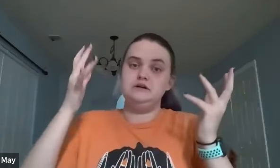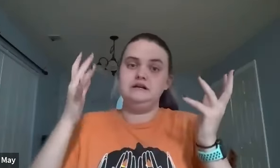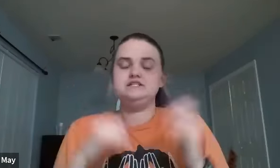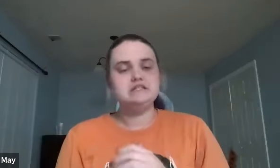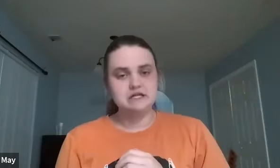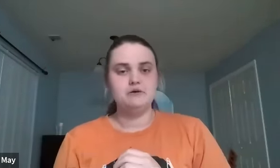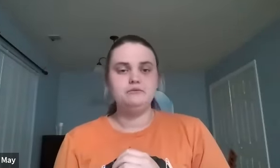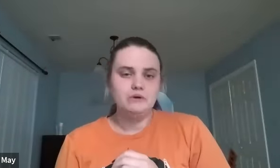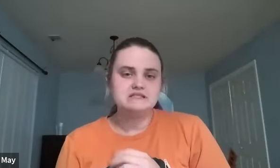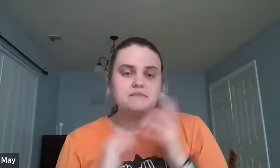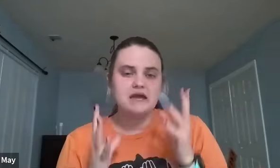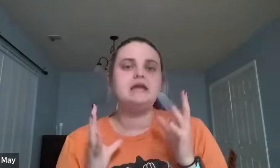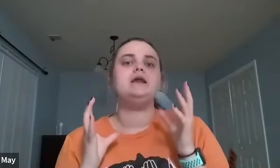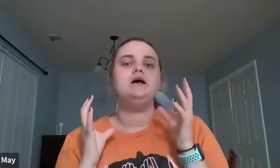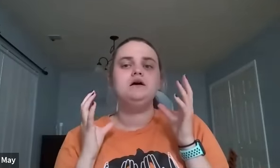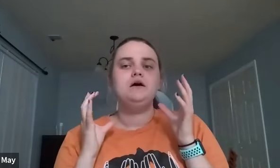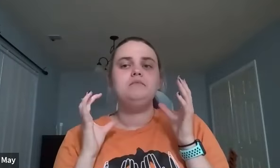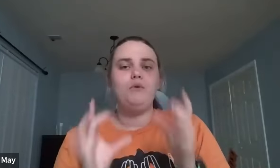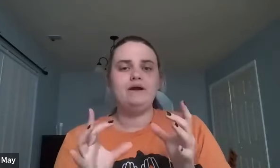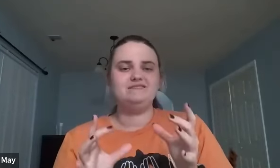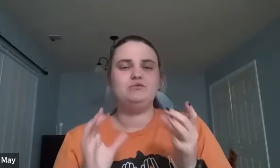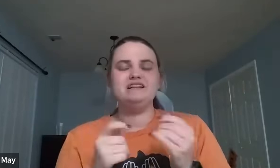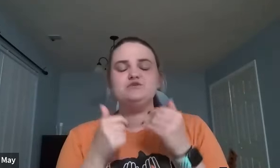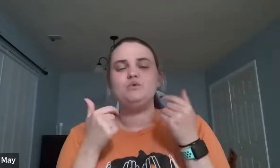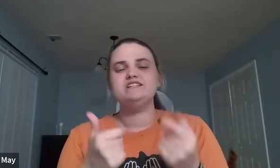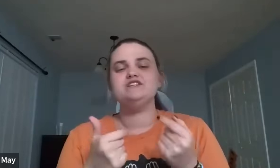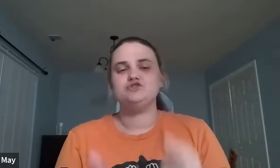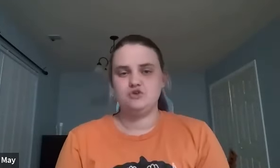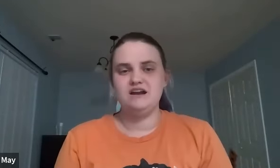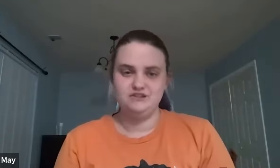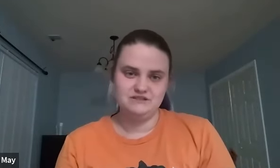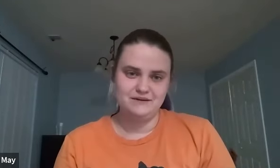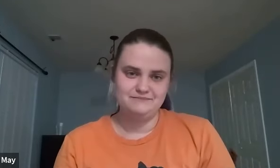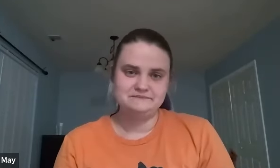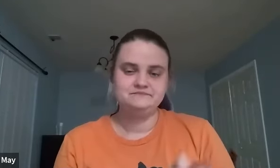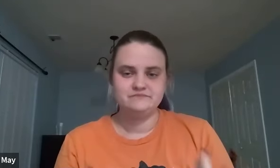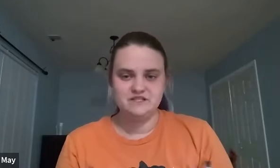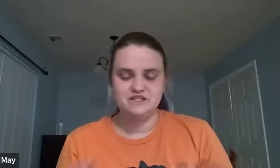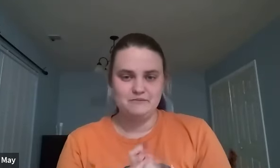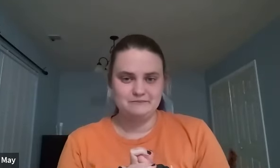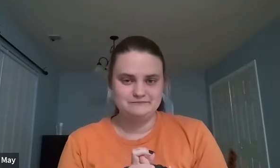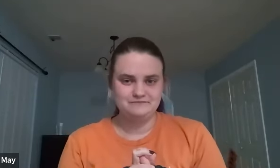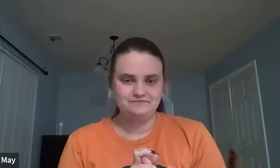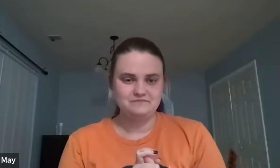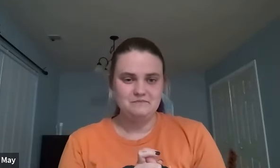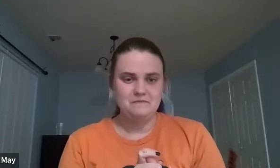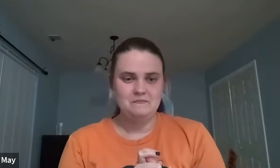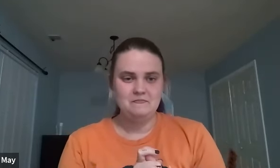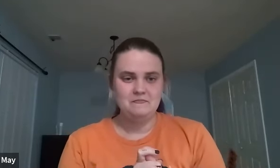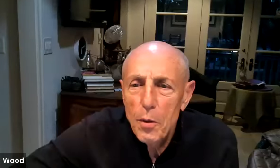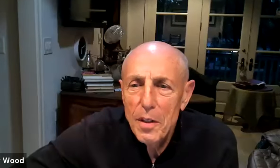It's just, no, what's the main point? What is it you're trying to say? So. Before you go